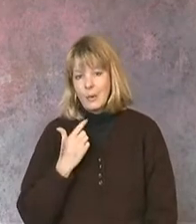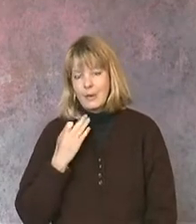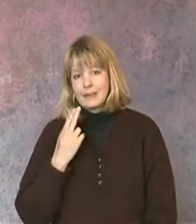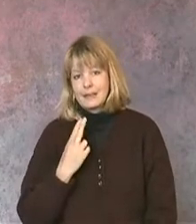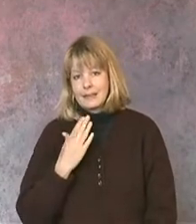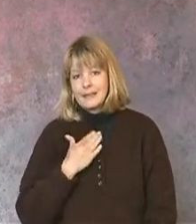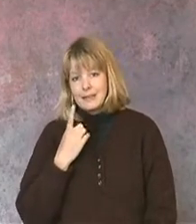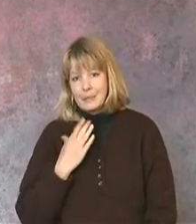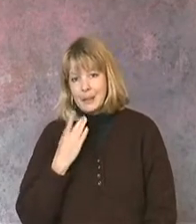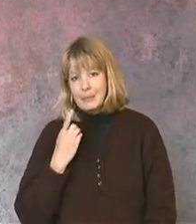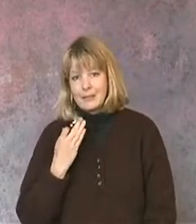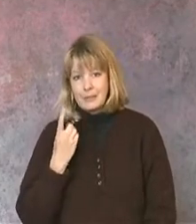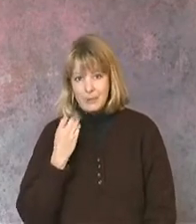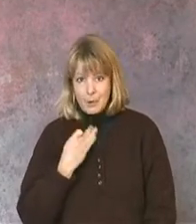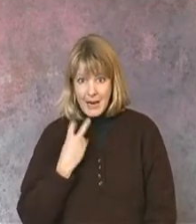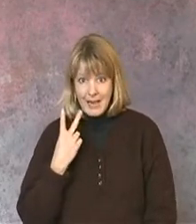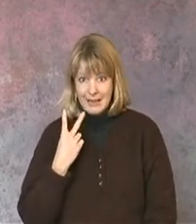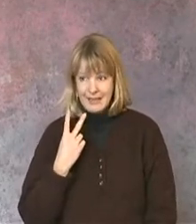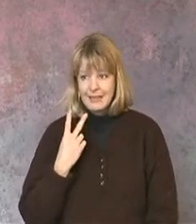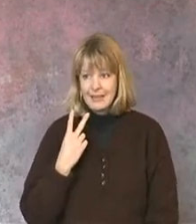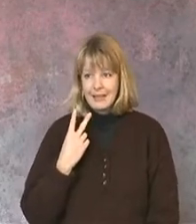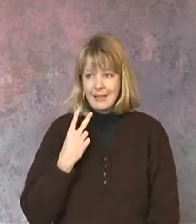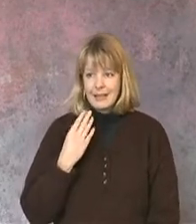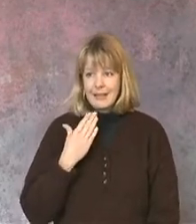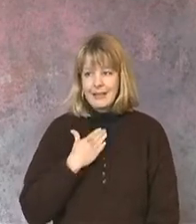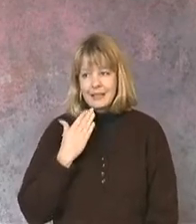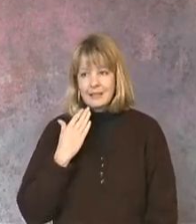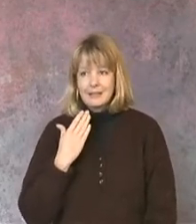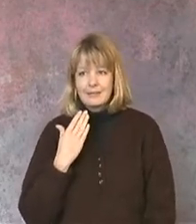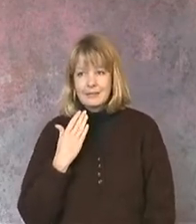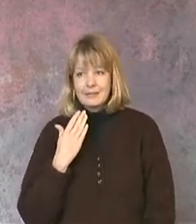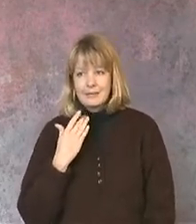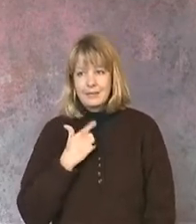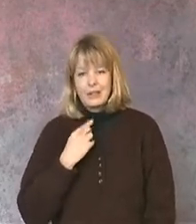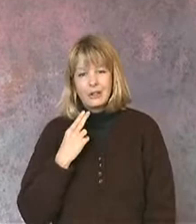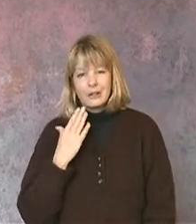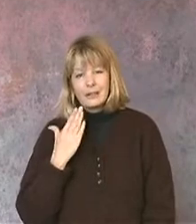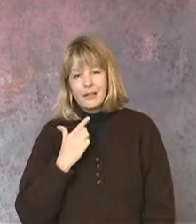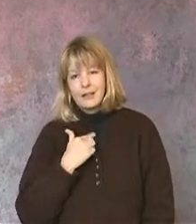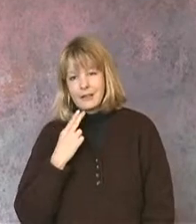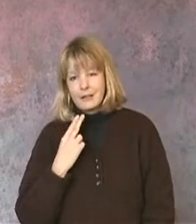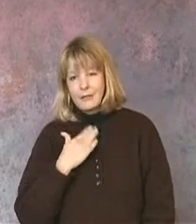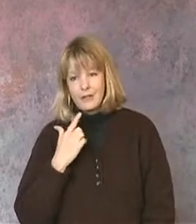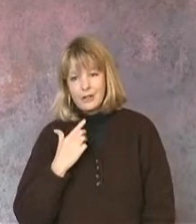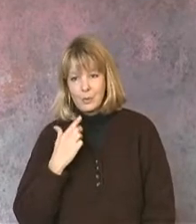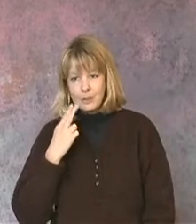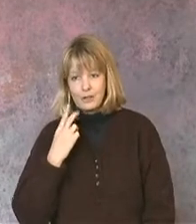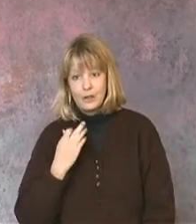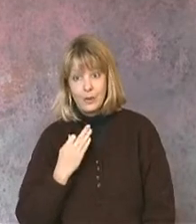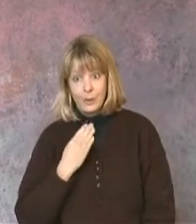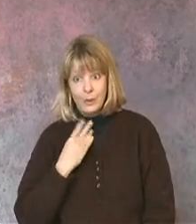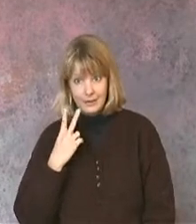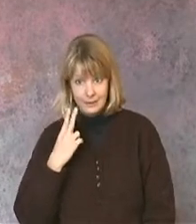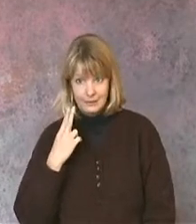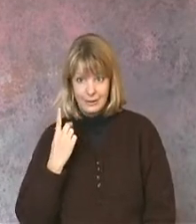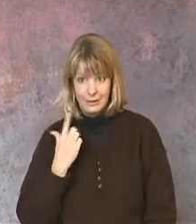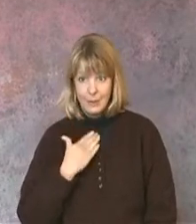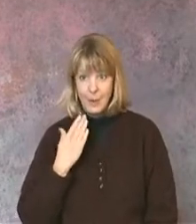Once the tip-ups sprang, it looked like the fish was running quite a